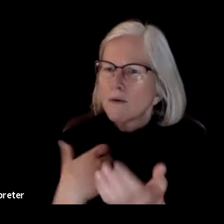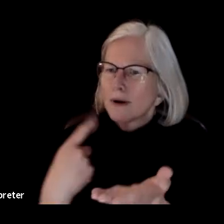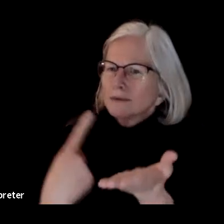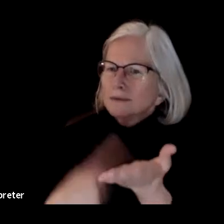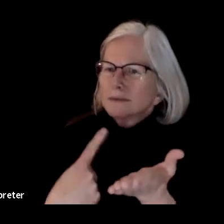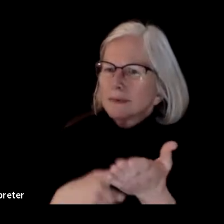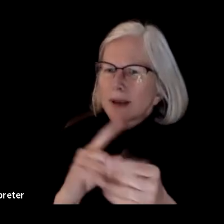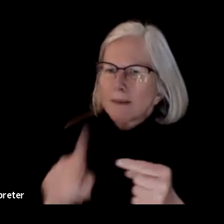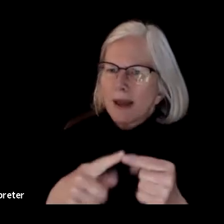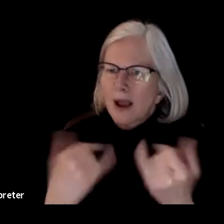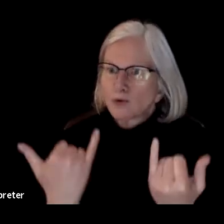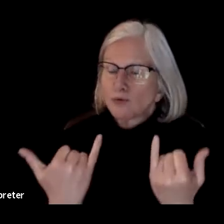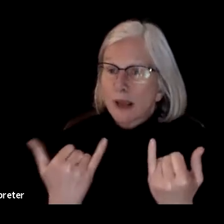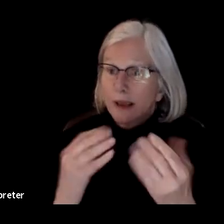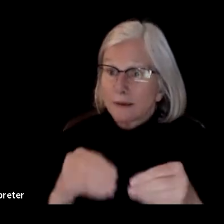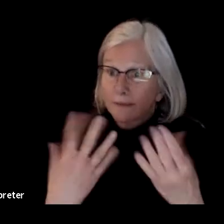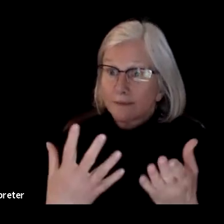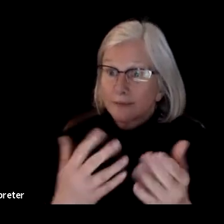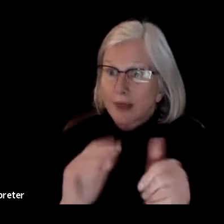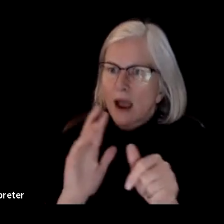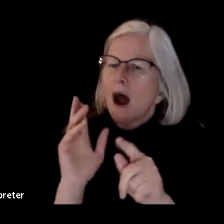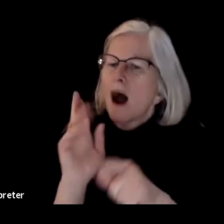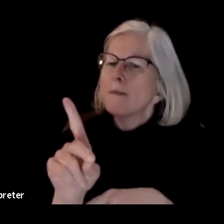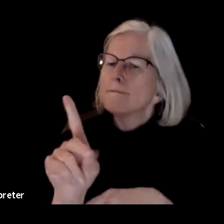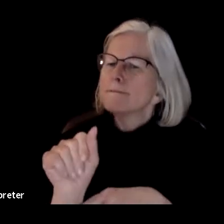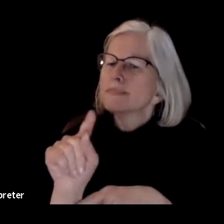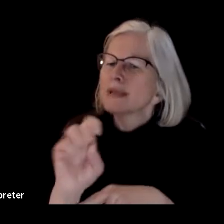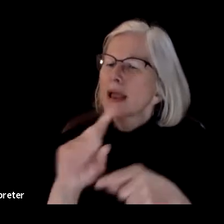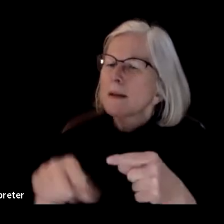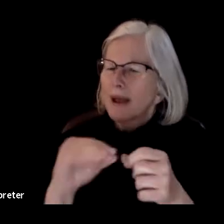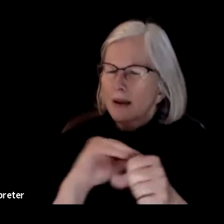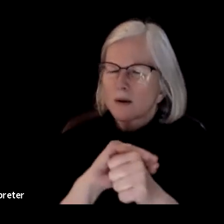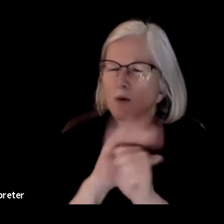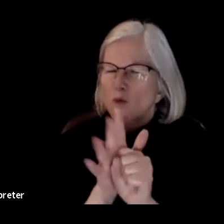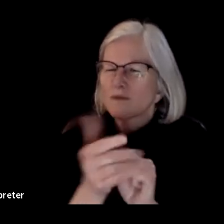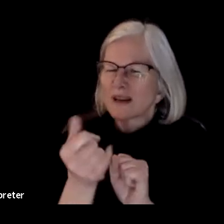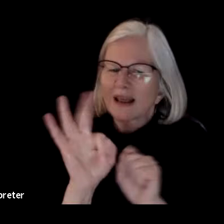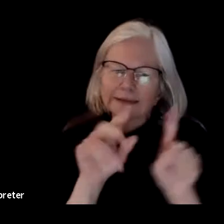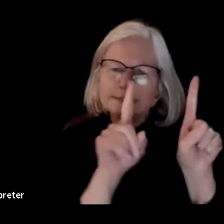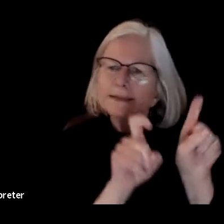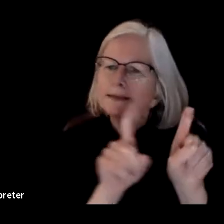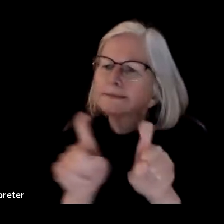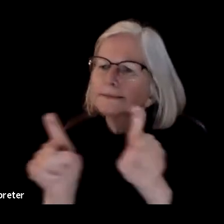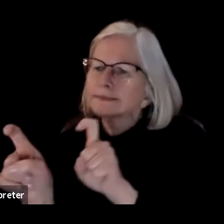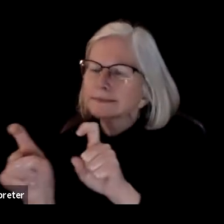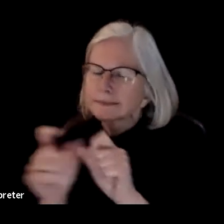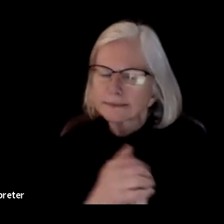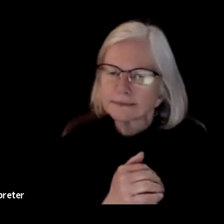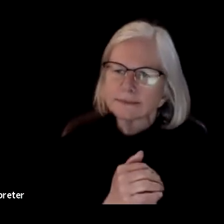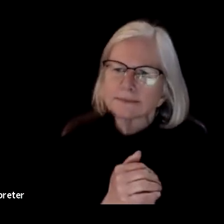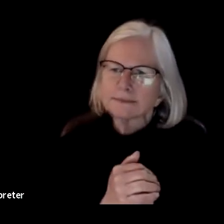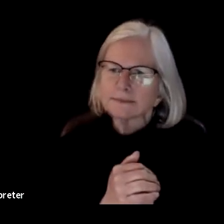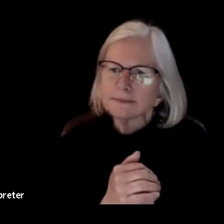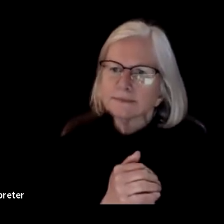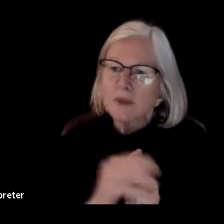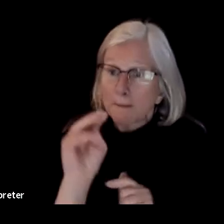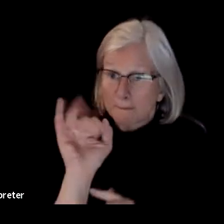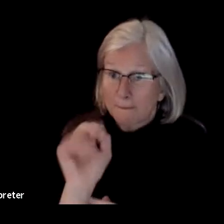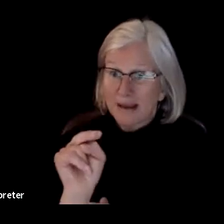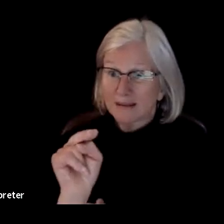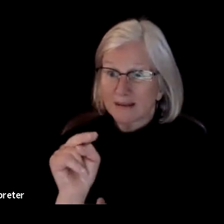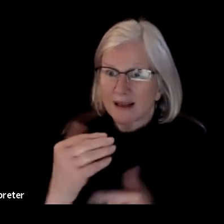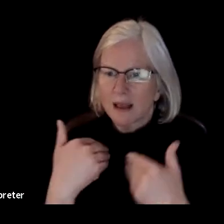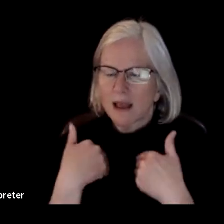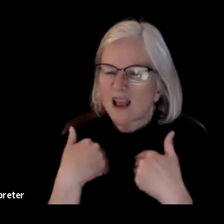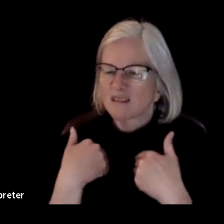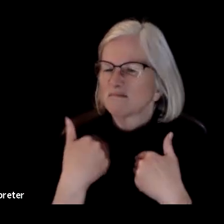an update on COVID-19 testing. Minnesotans continue to enjoy the best testing